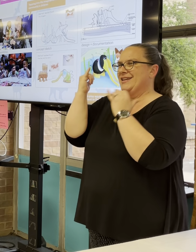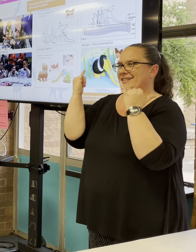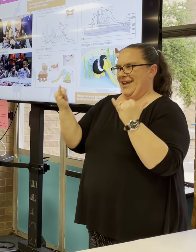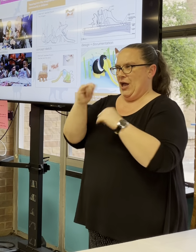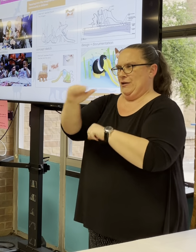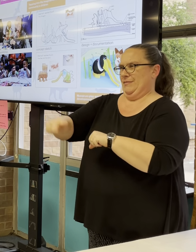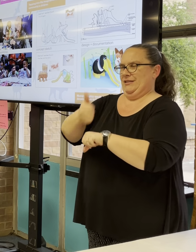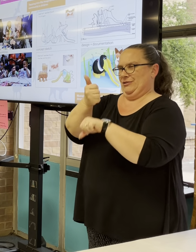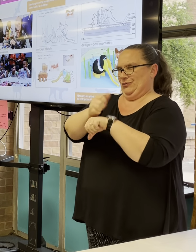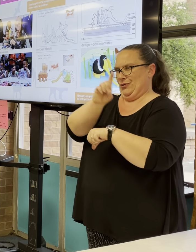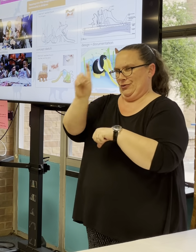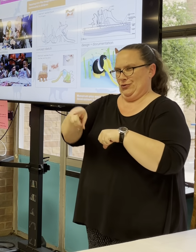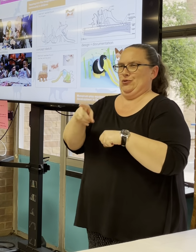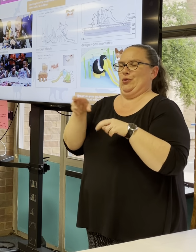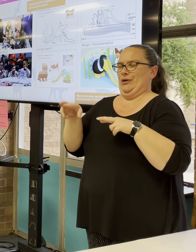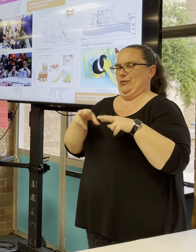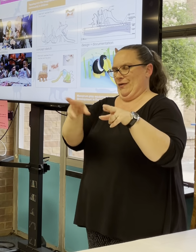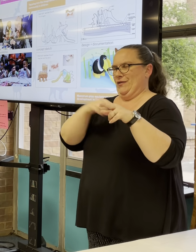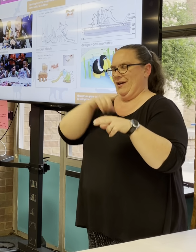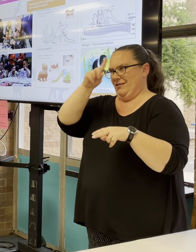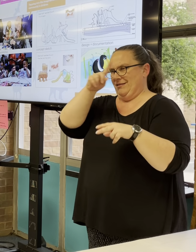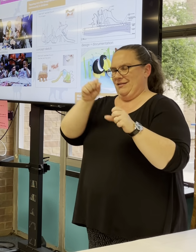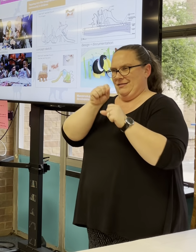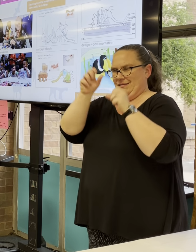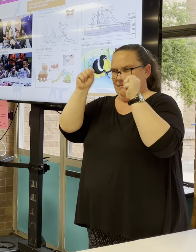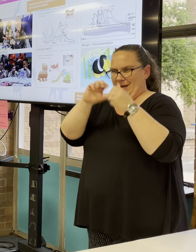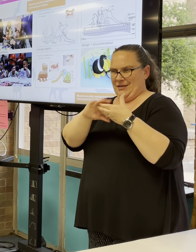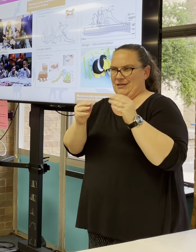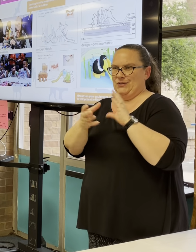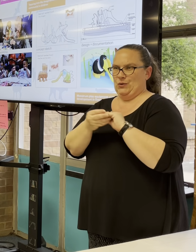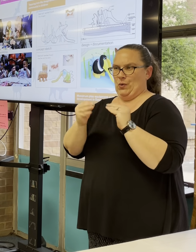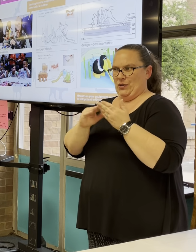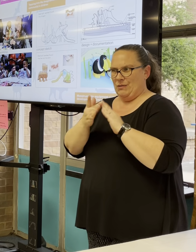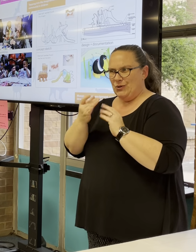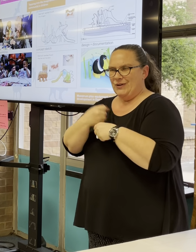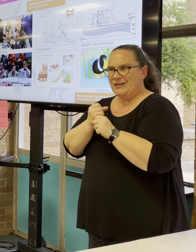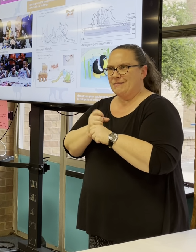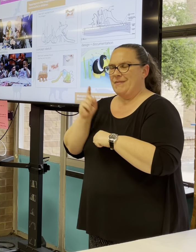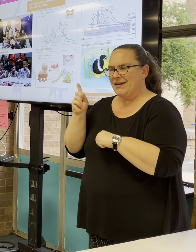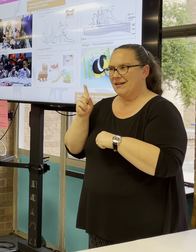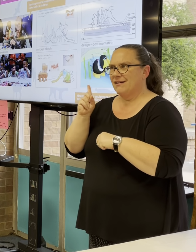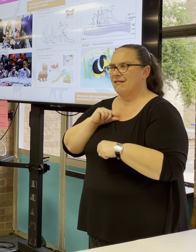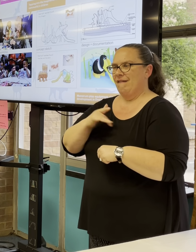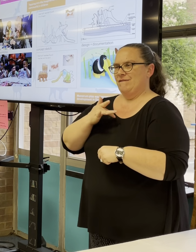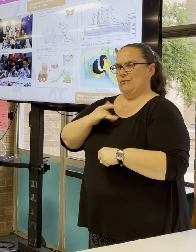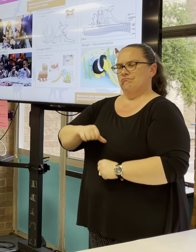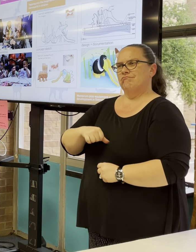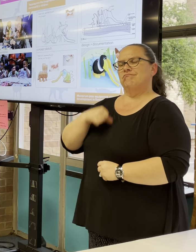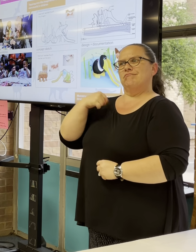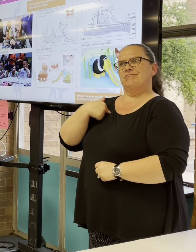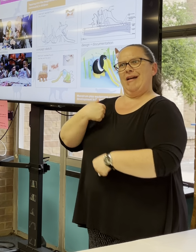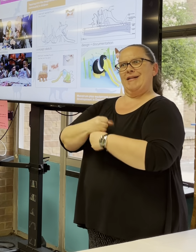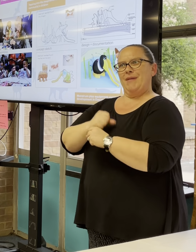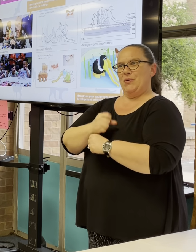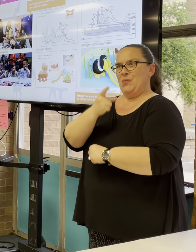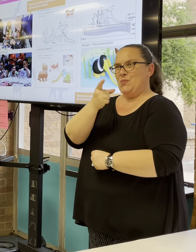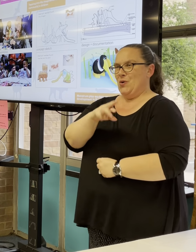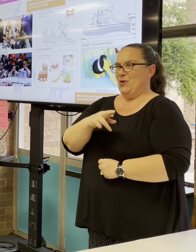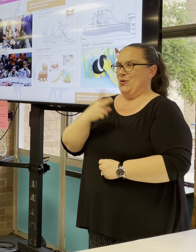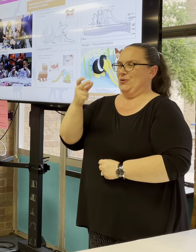riverfront. So I think that's kind of an amazing story. The community can produce this, and there's this sense of pride, and maybe 1 or 2 lucky kids are